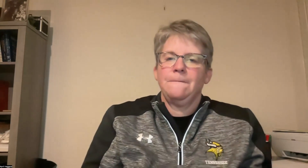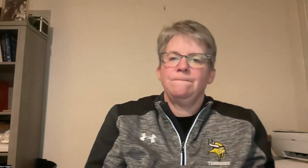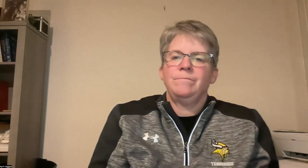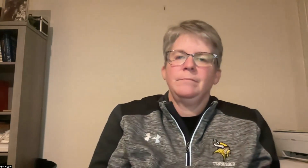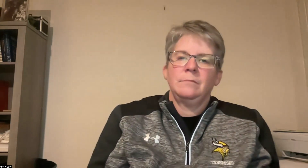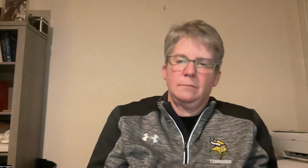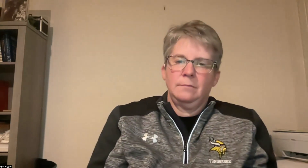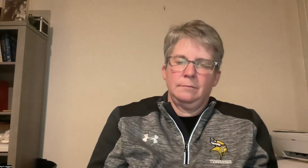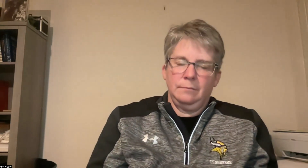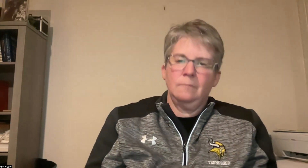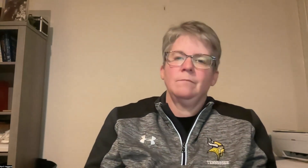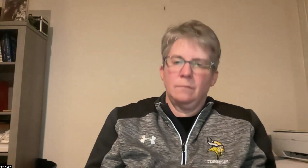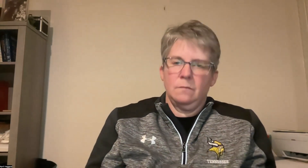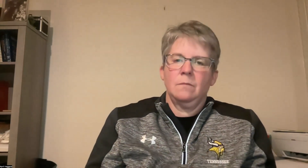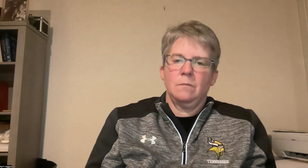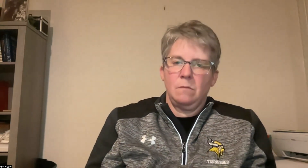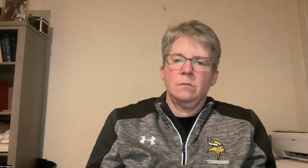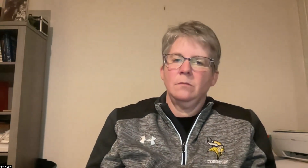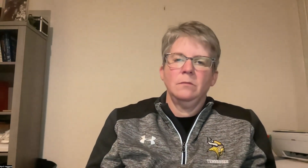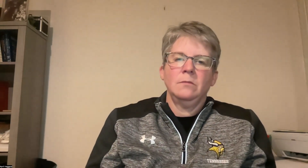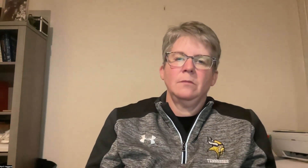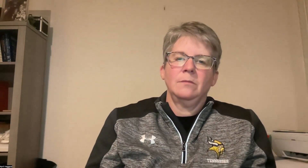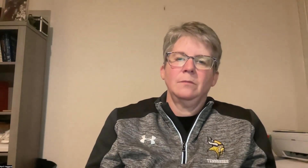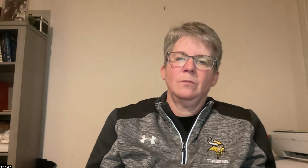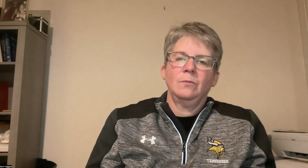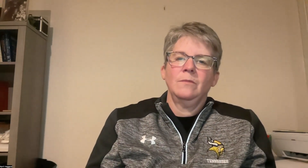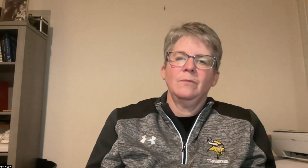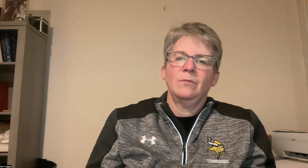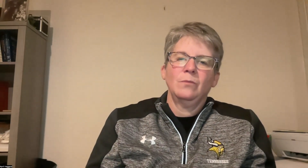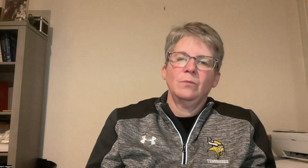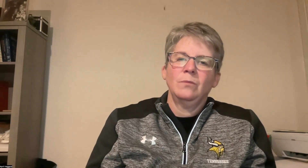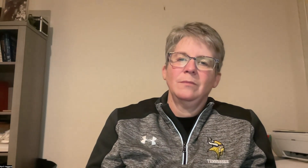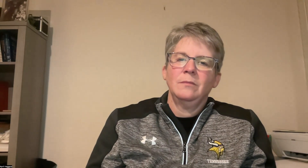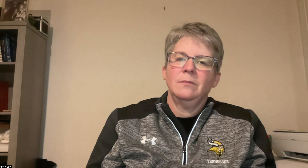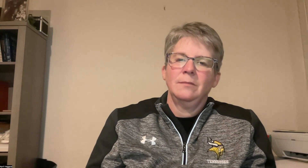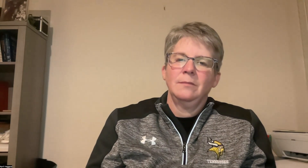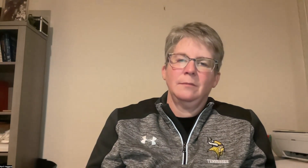So those are things that we could agree on.